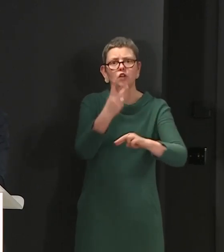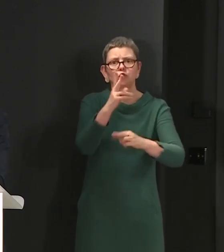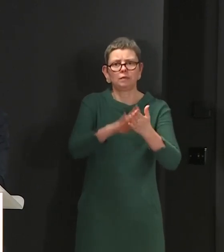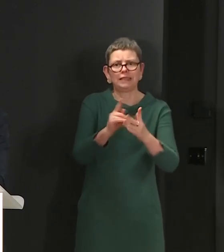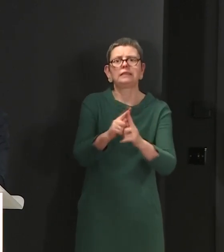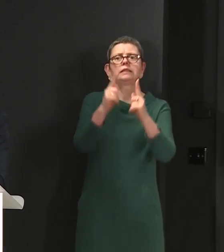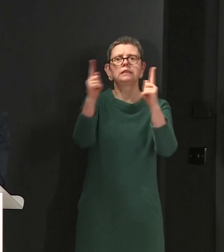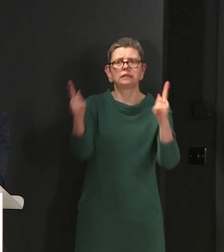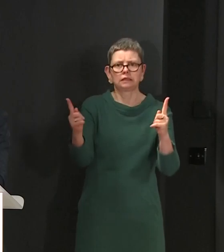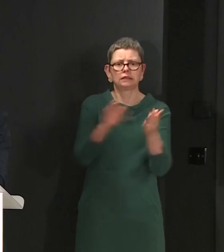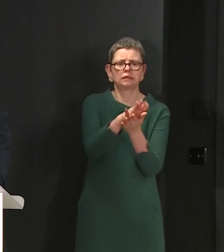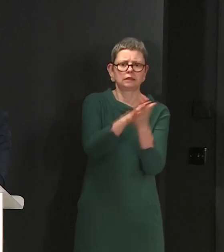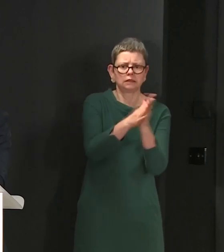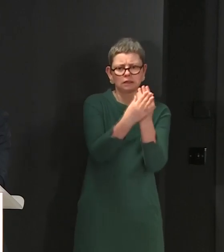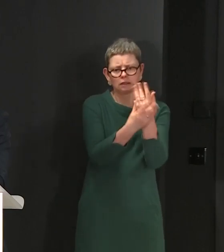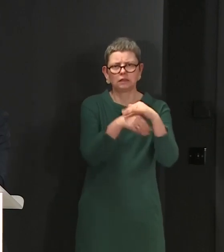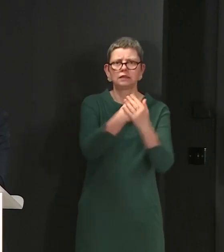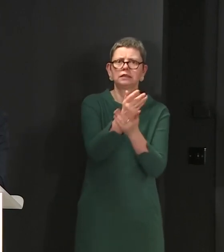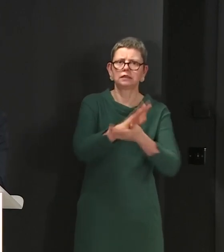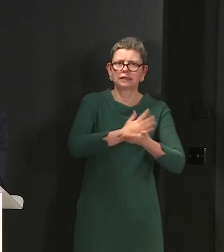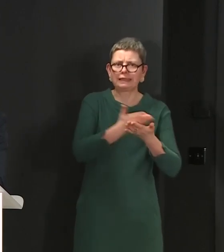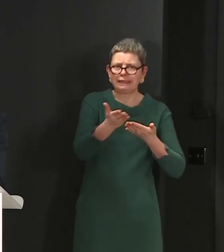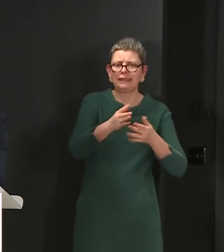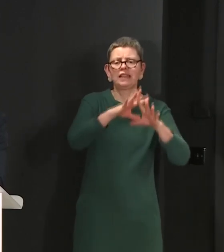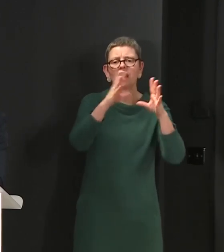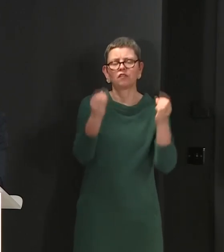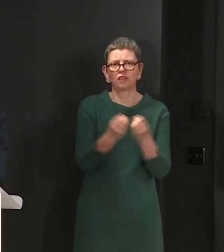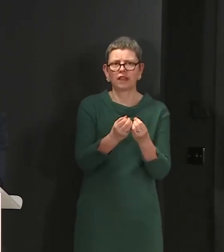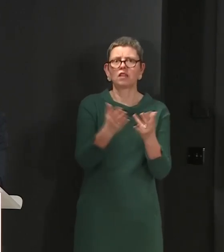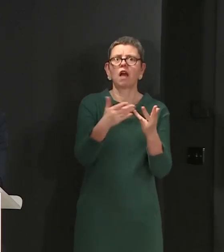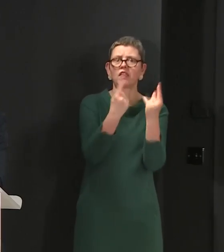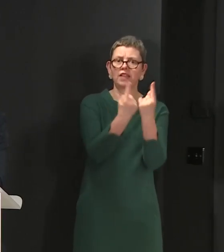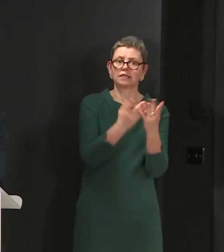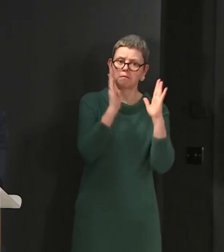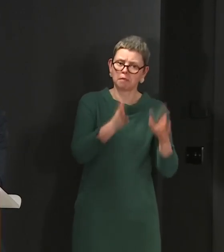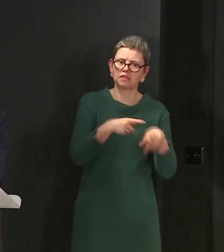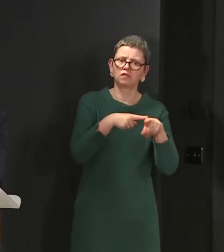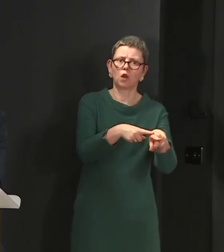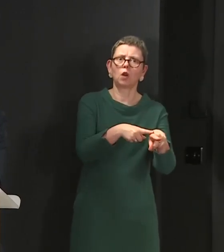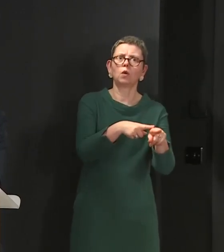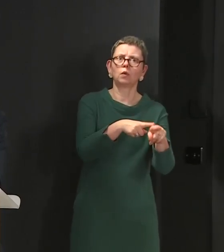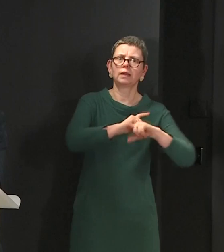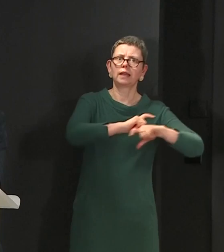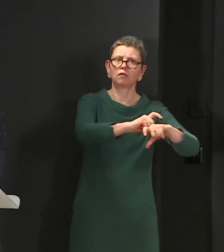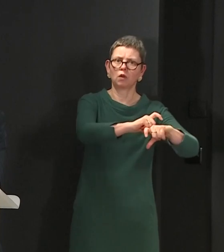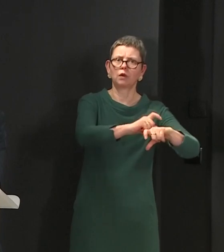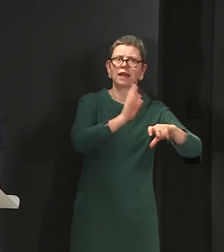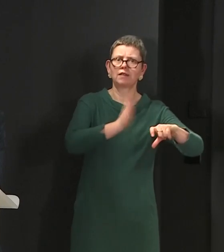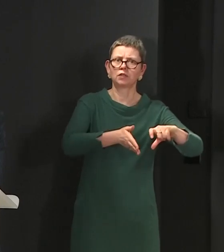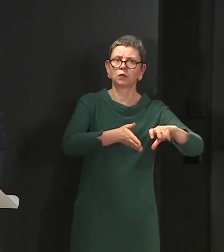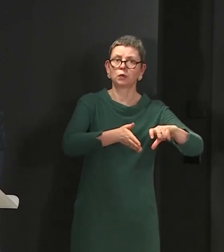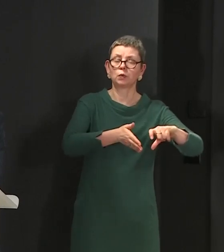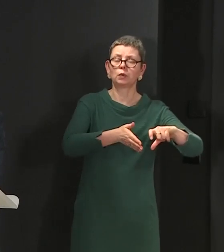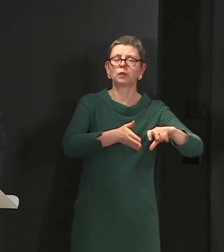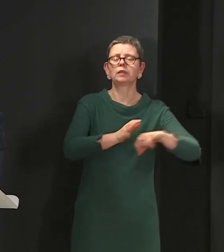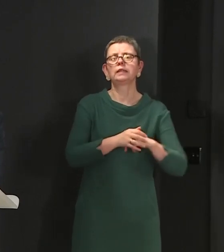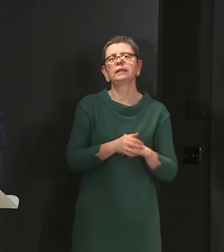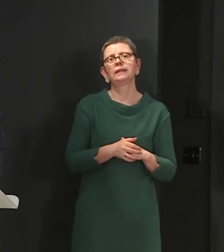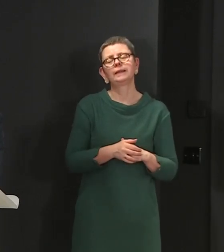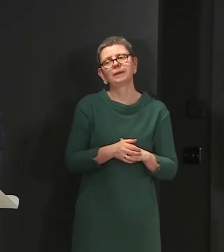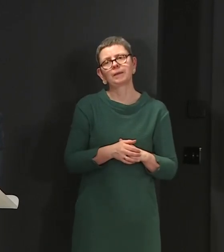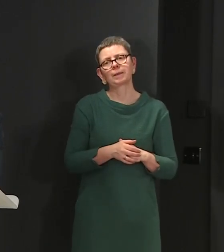hand hygiene, all these other things that we've stated are really, really critical all along. And as we look not only to our